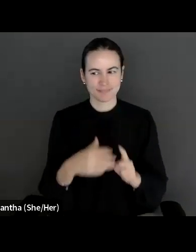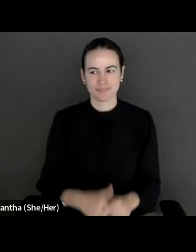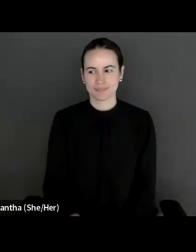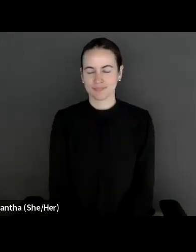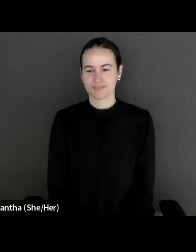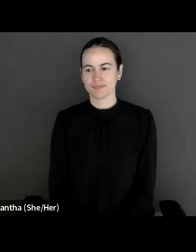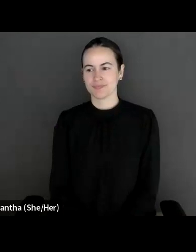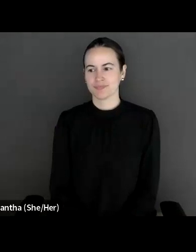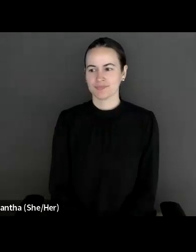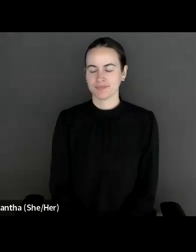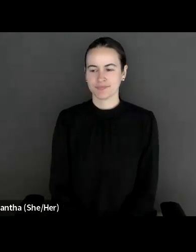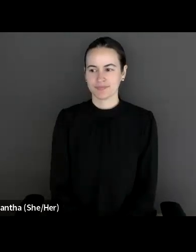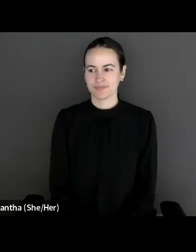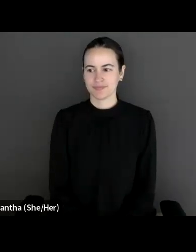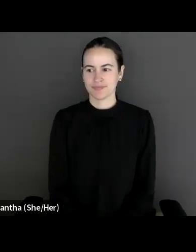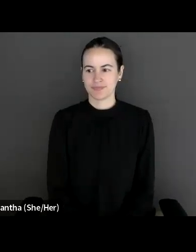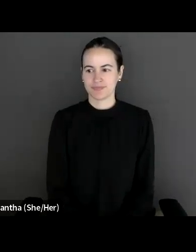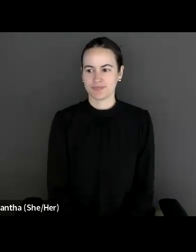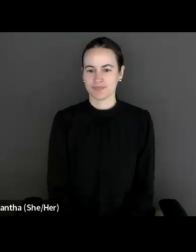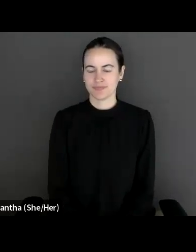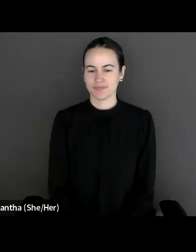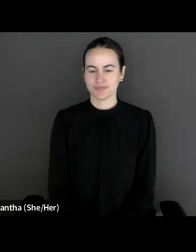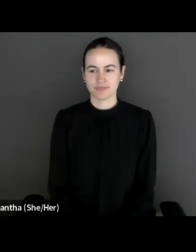So as a result,